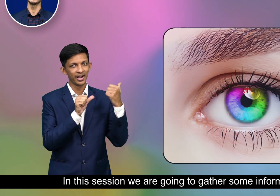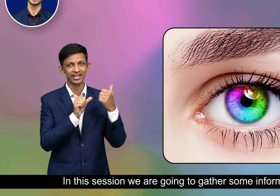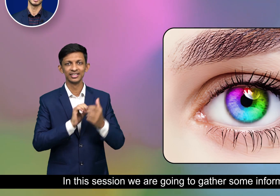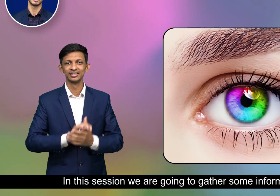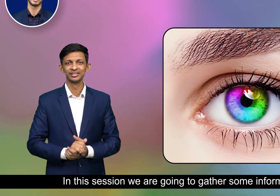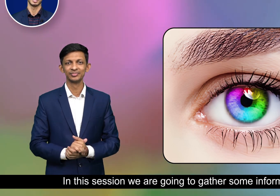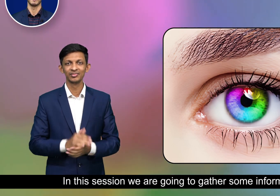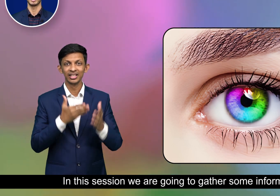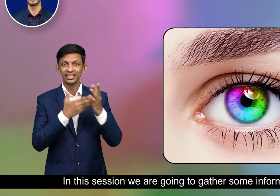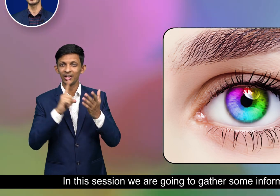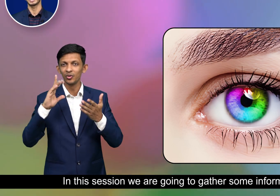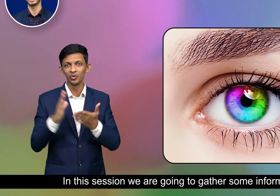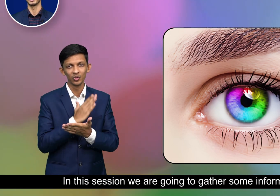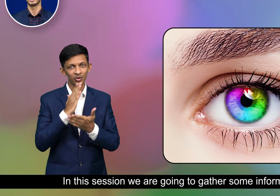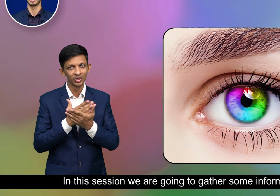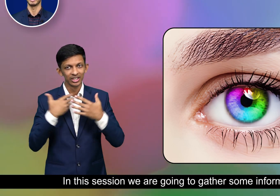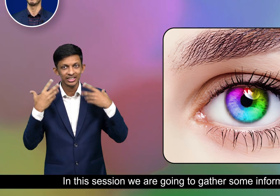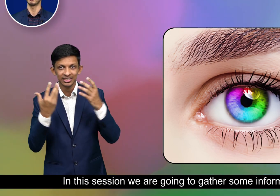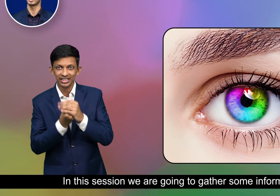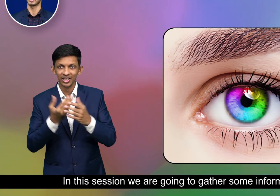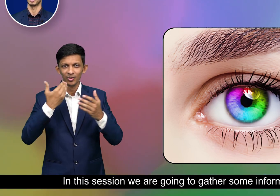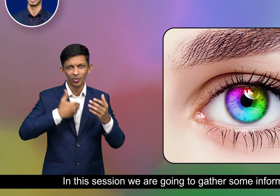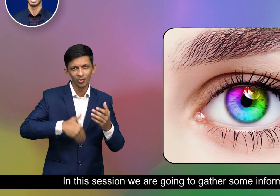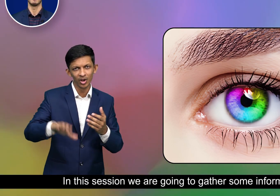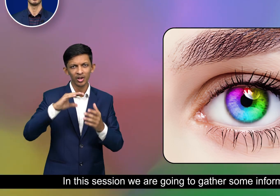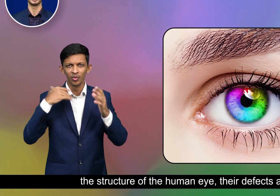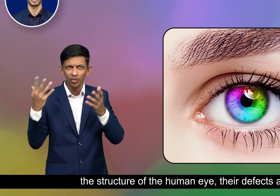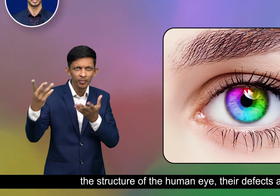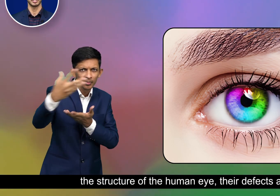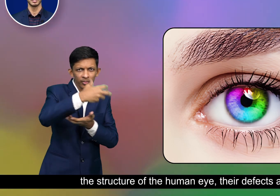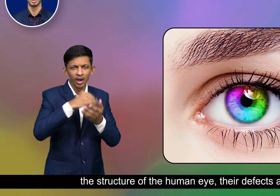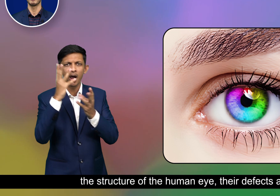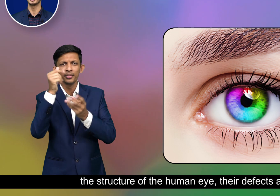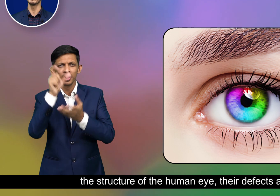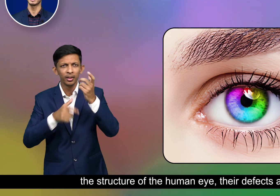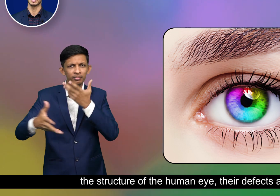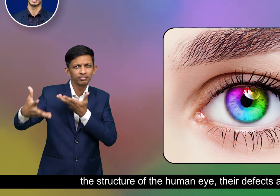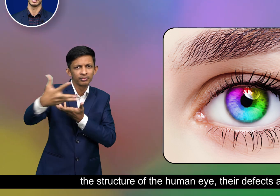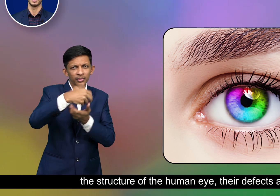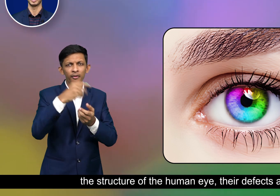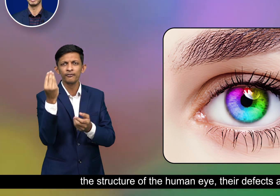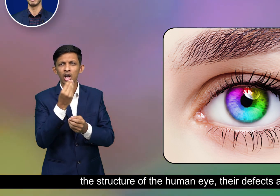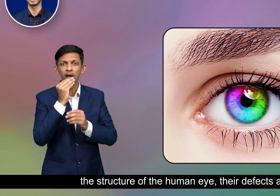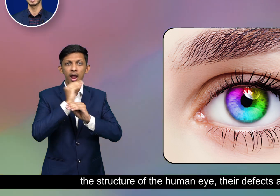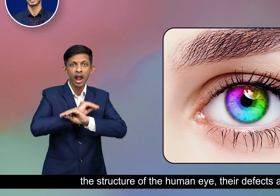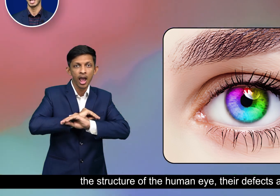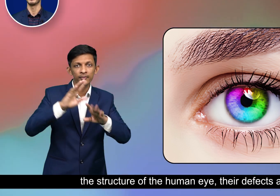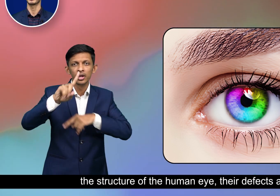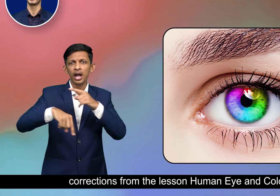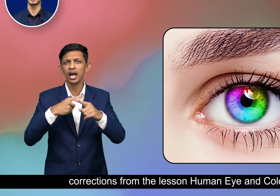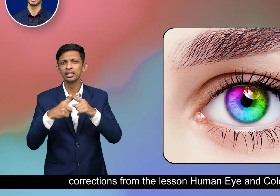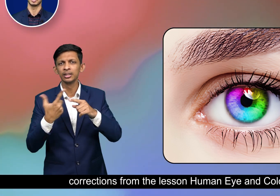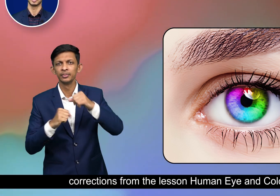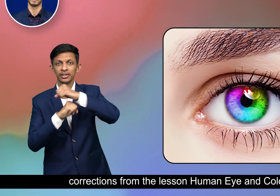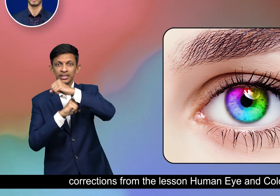In this session, we are going to gather some information about the structure of the human eye, their defects and